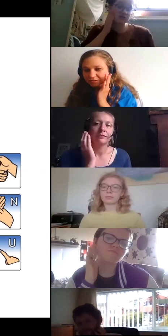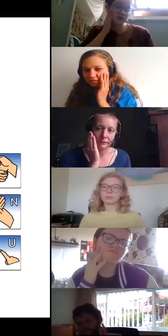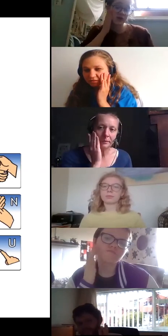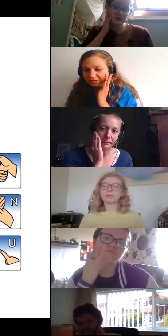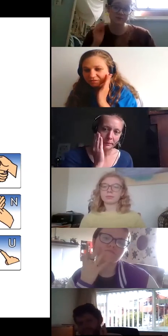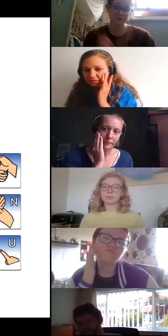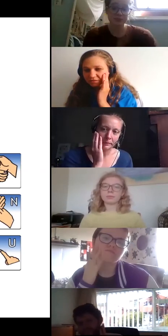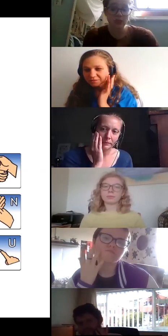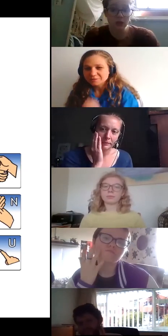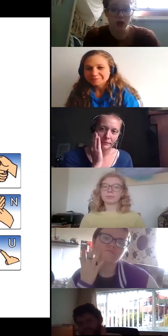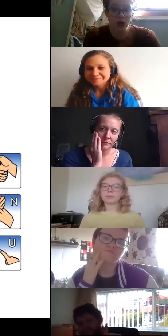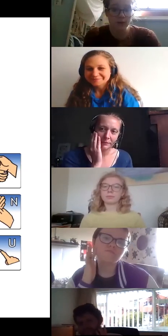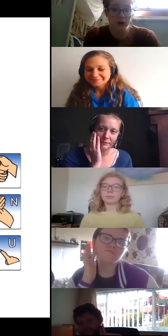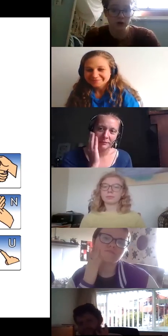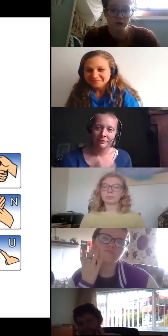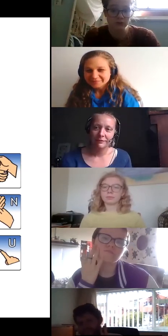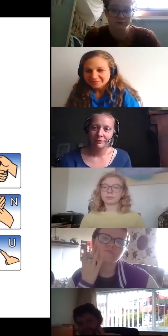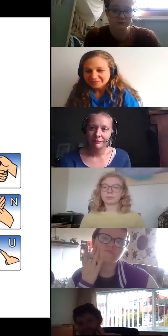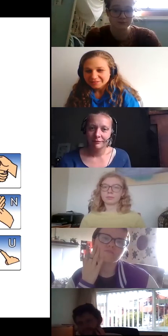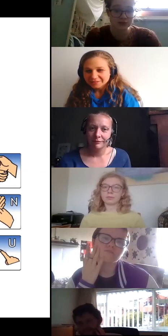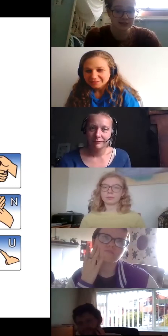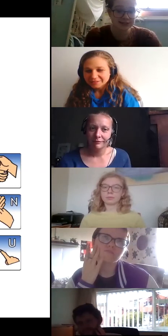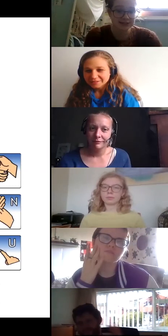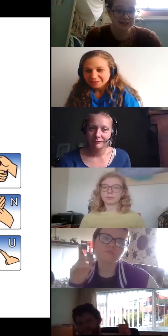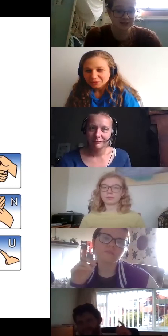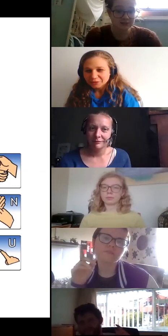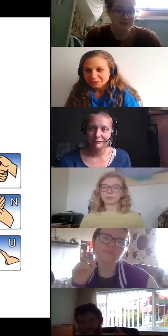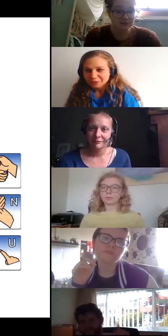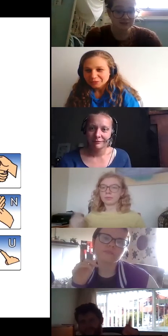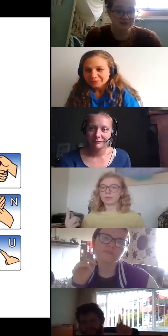do here. Who?